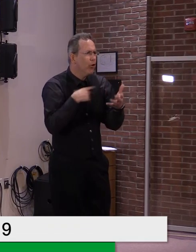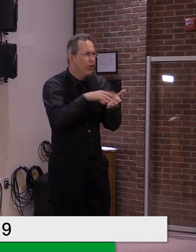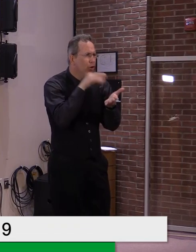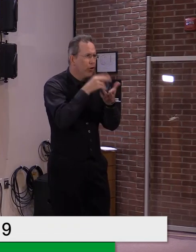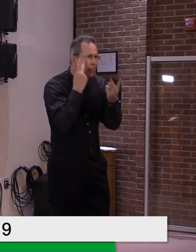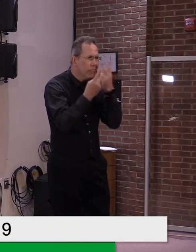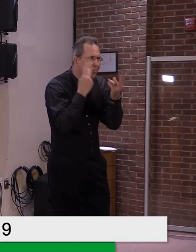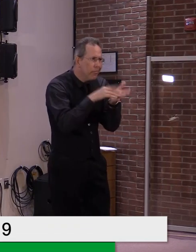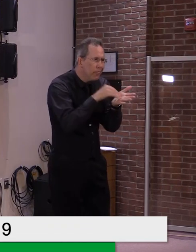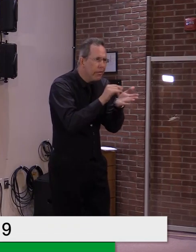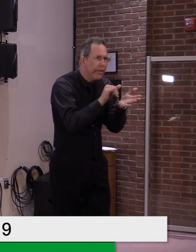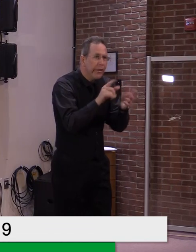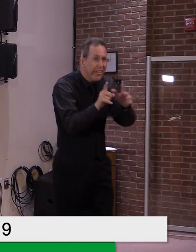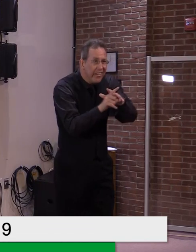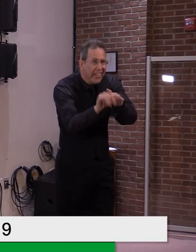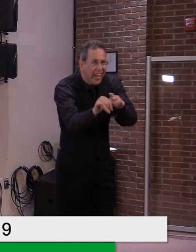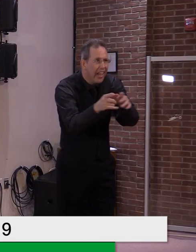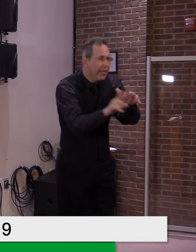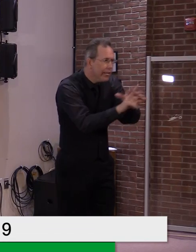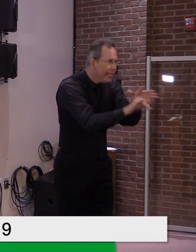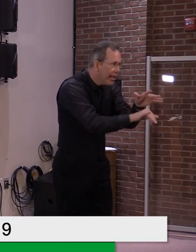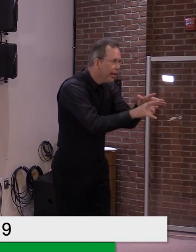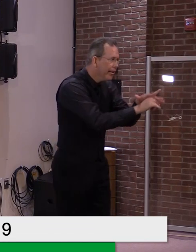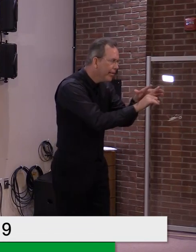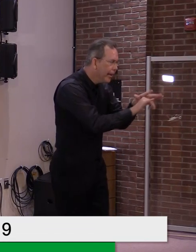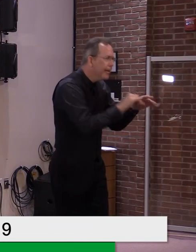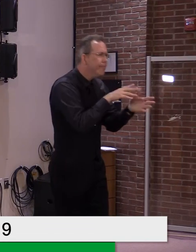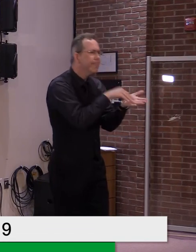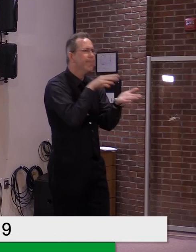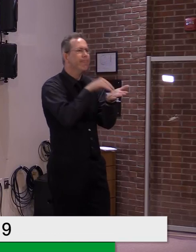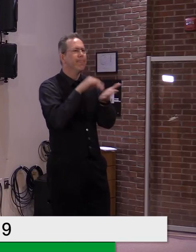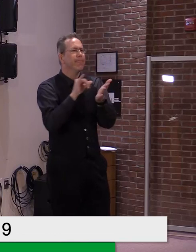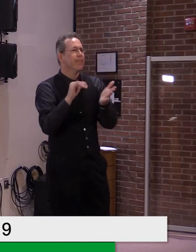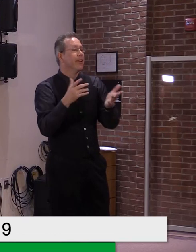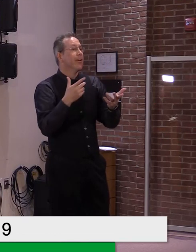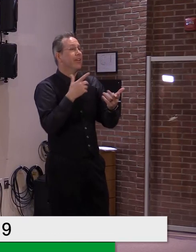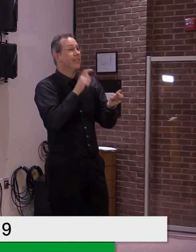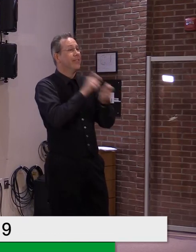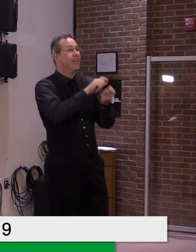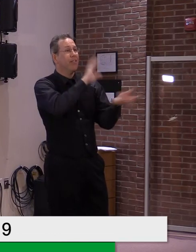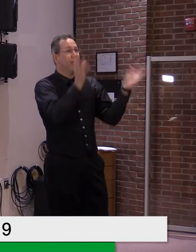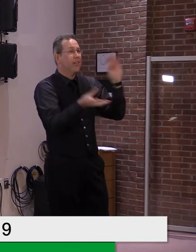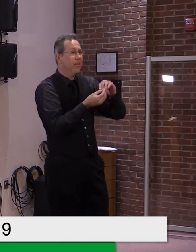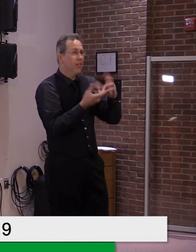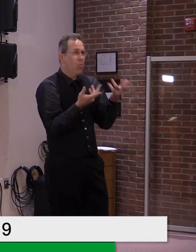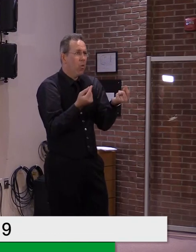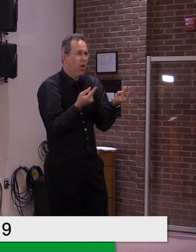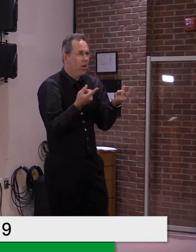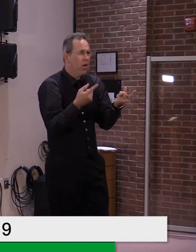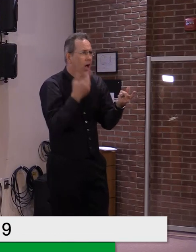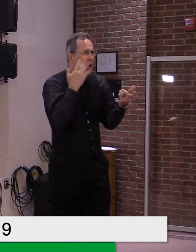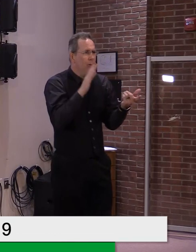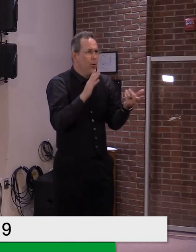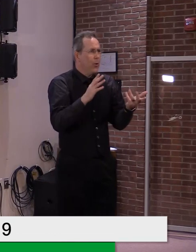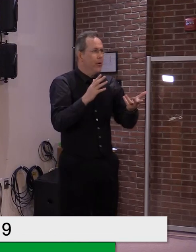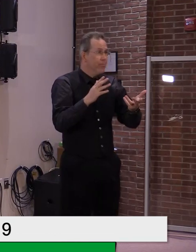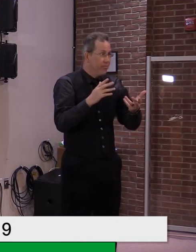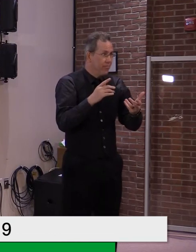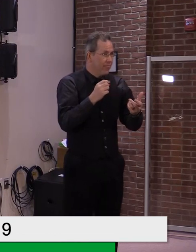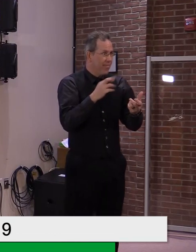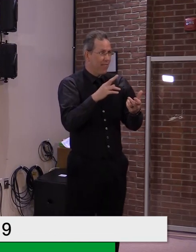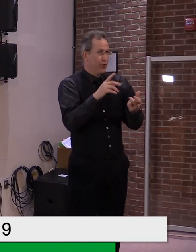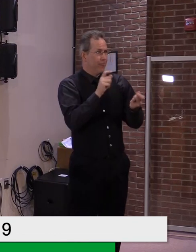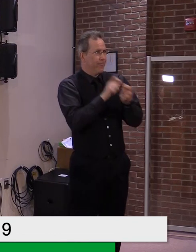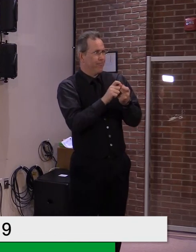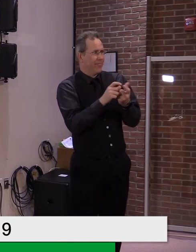things that we can learn as we move forward. I don't know, Aaron, if we'll ever be able to discover how that came in. We're just looking at